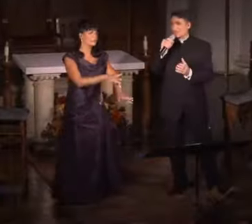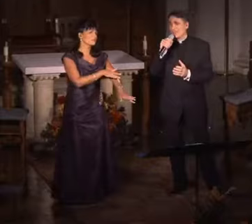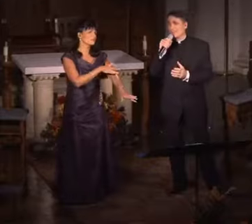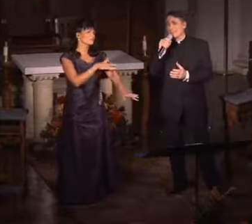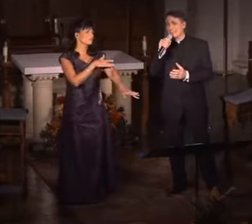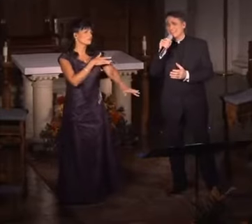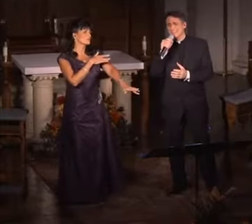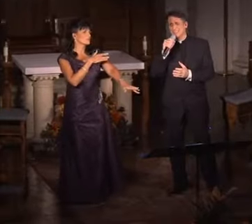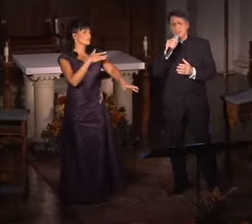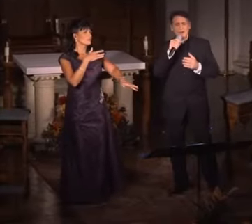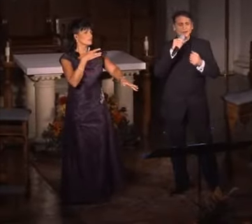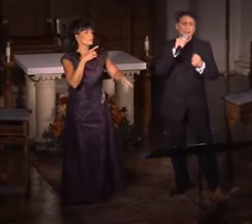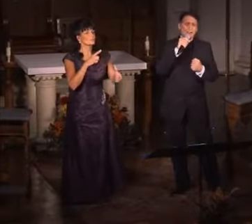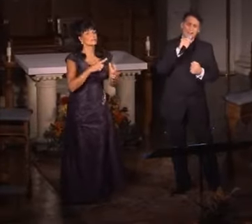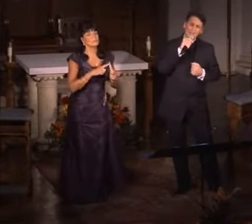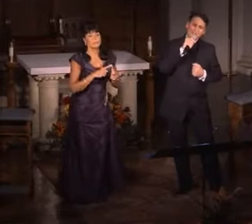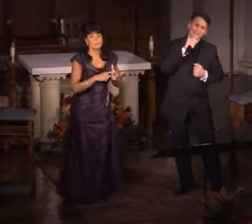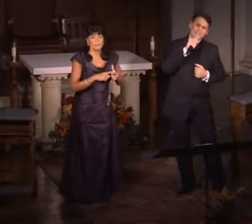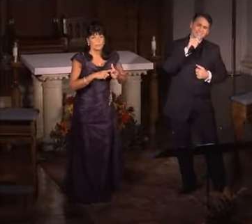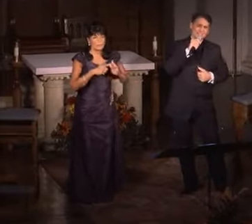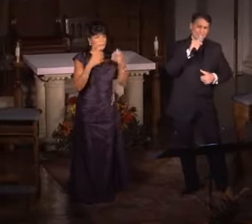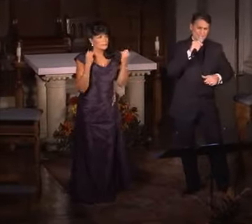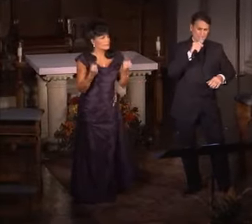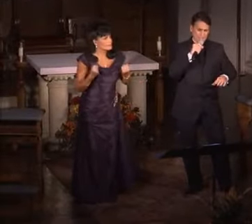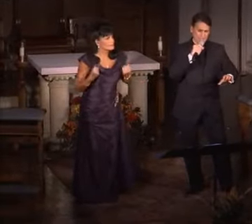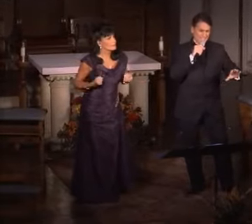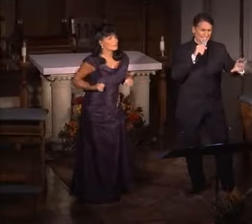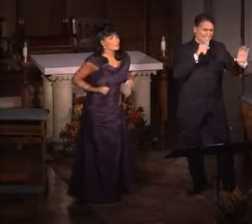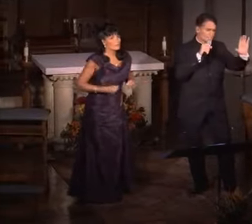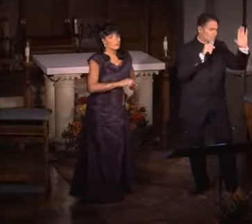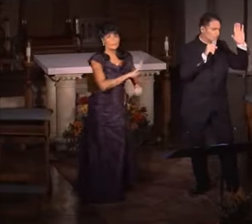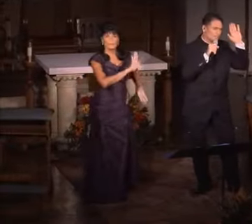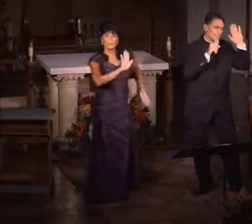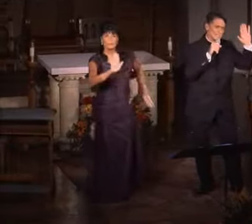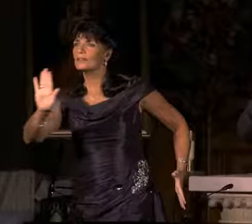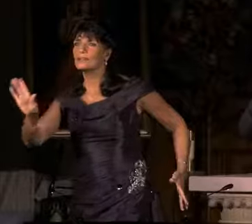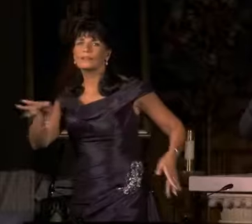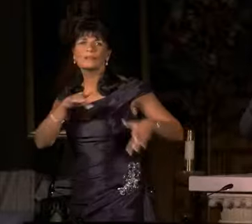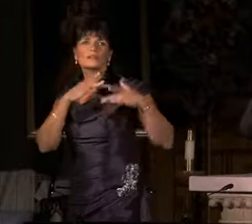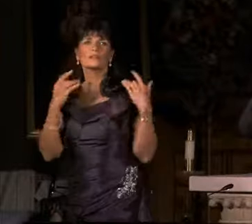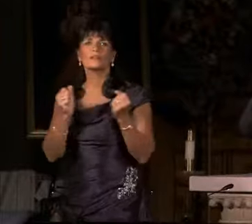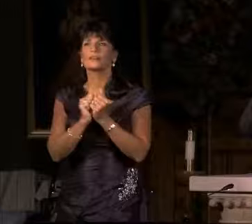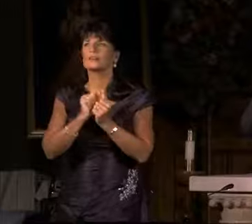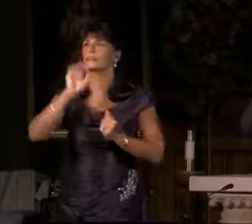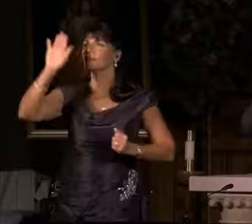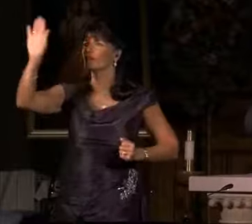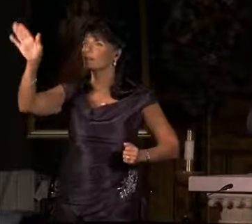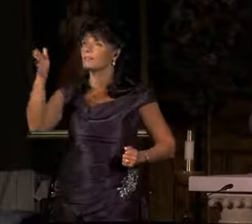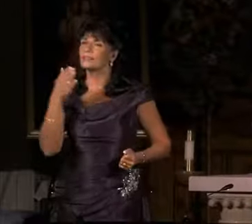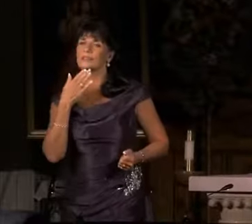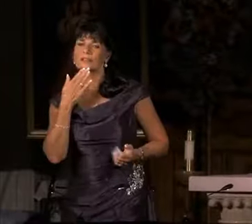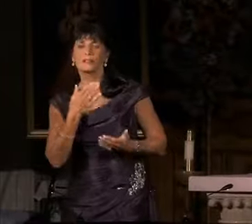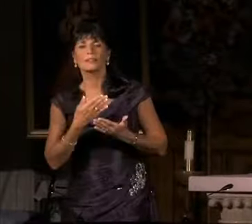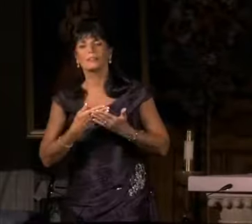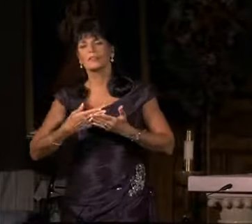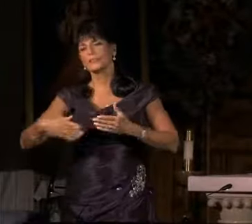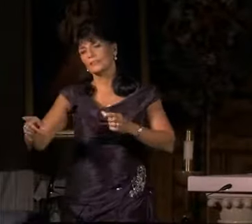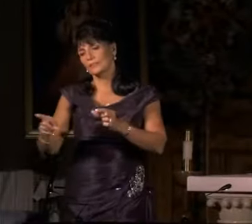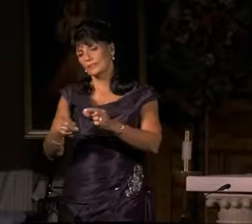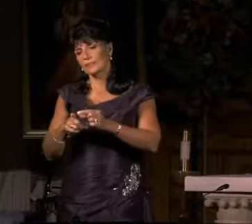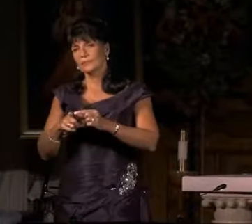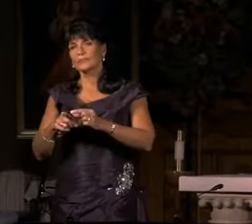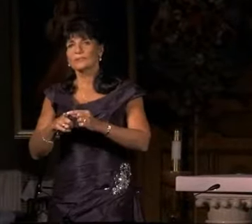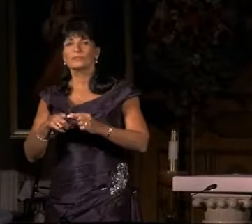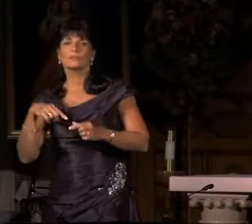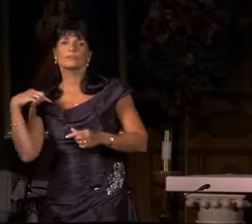Then strengthen your heart with His good news. There is